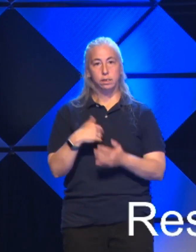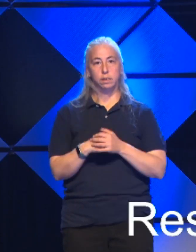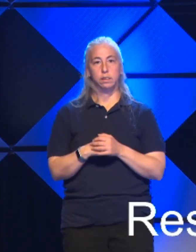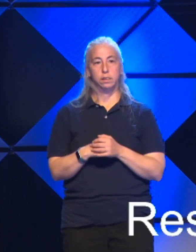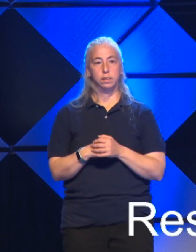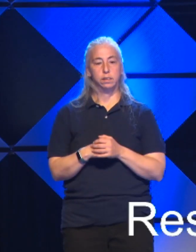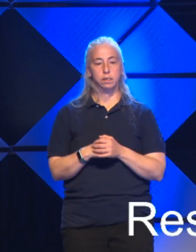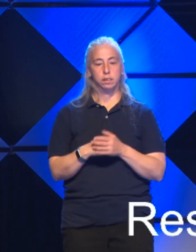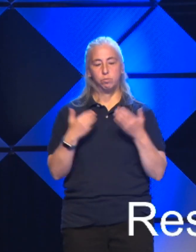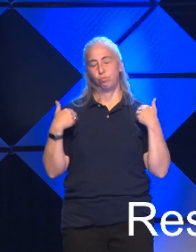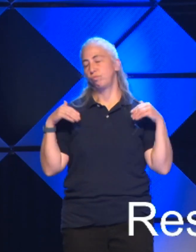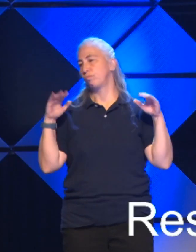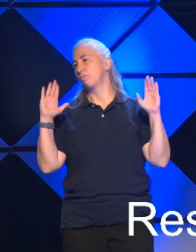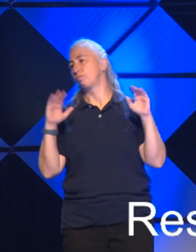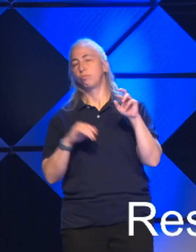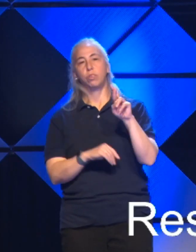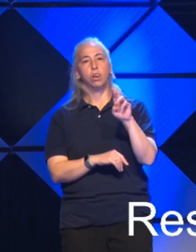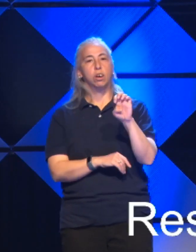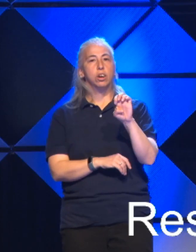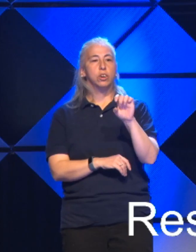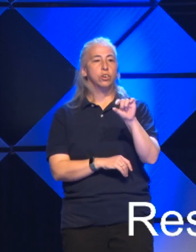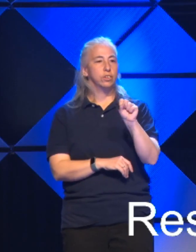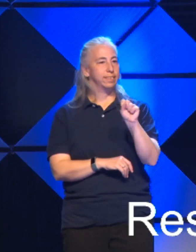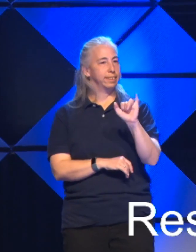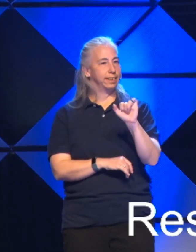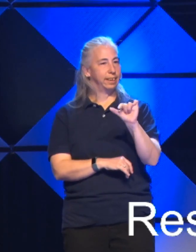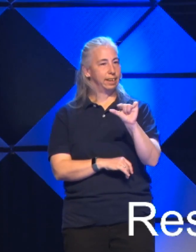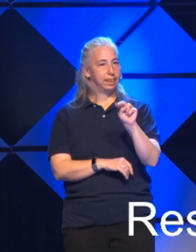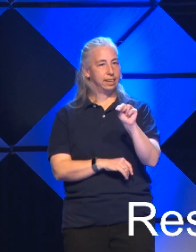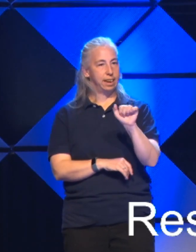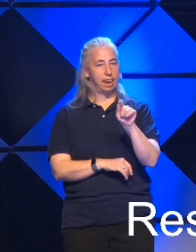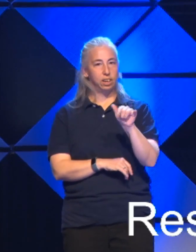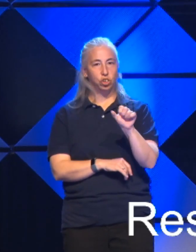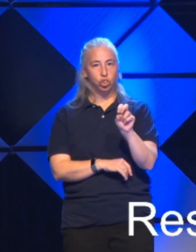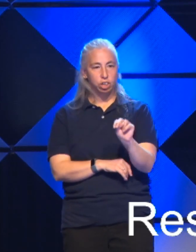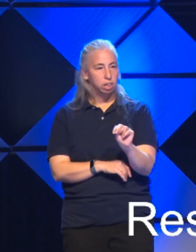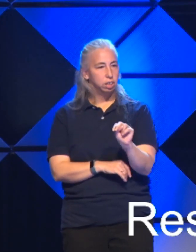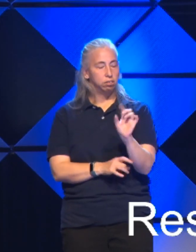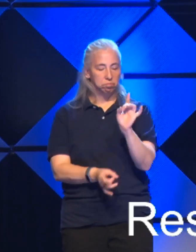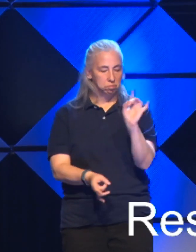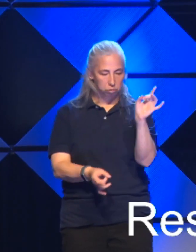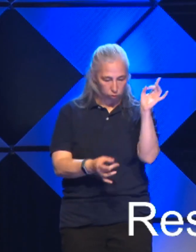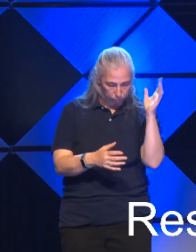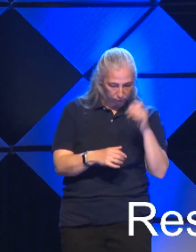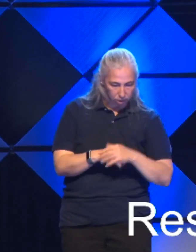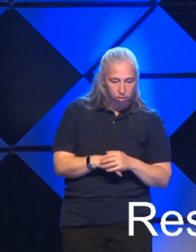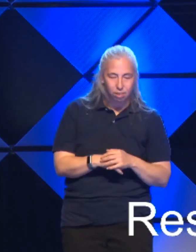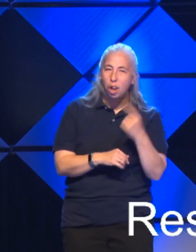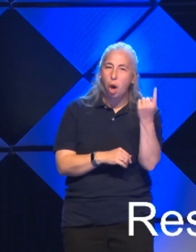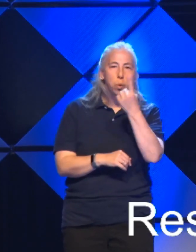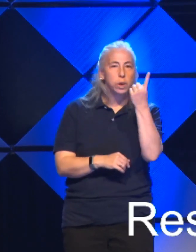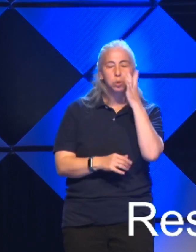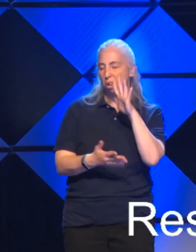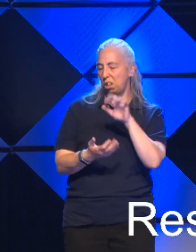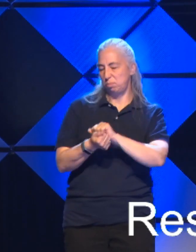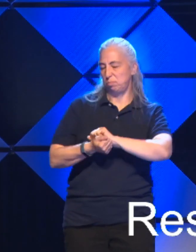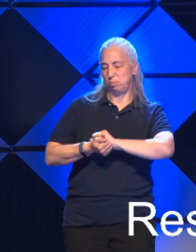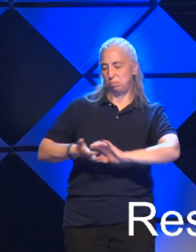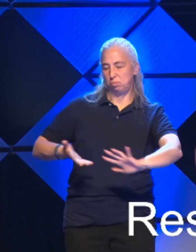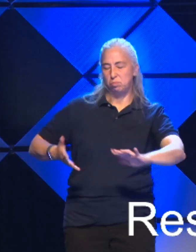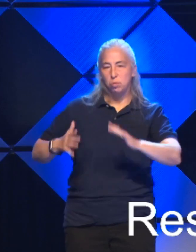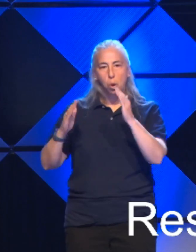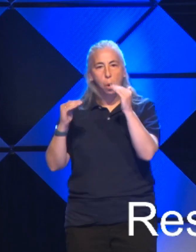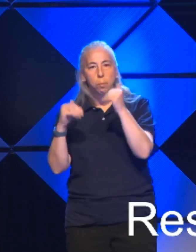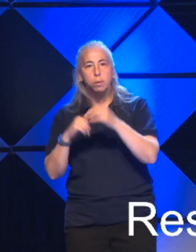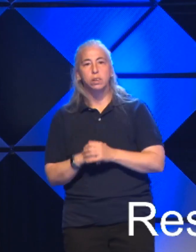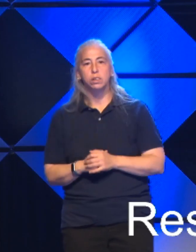discouragement. Discouragement always will shadow hope in our lives. The desire to quit. I have it